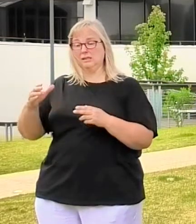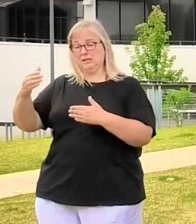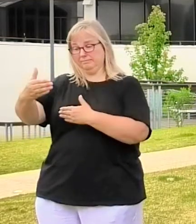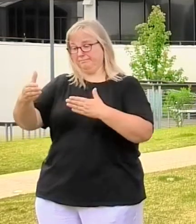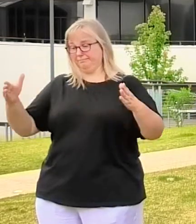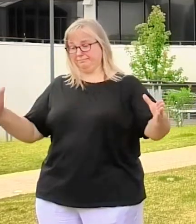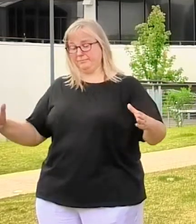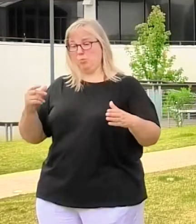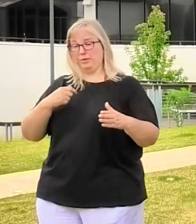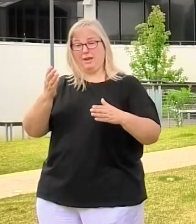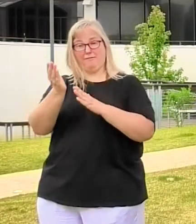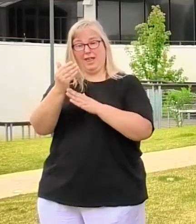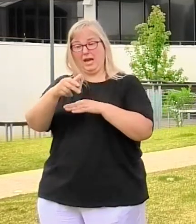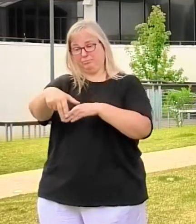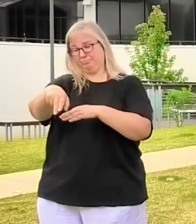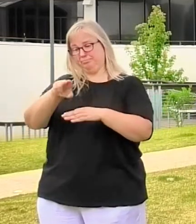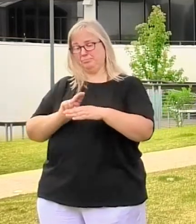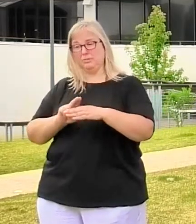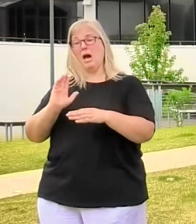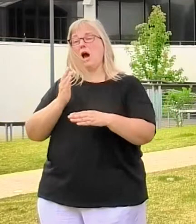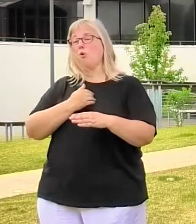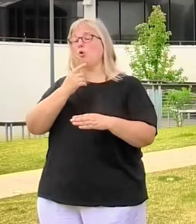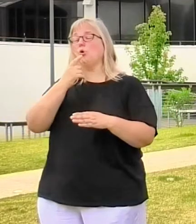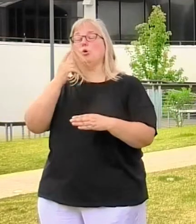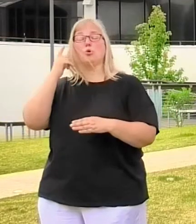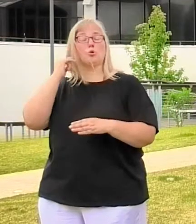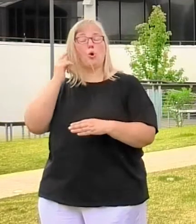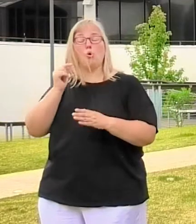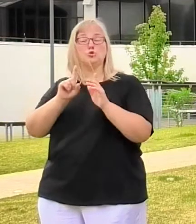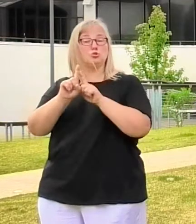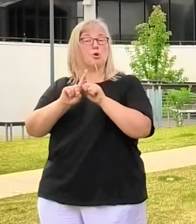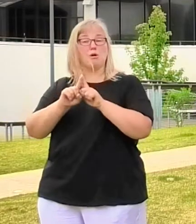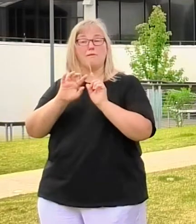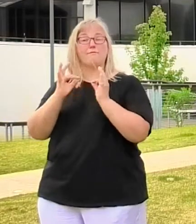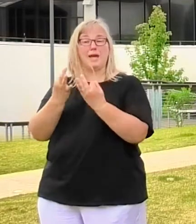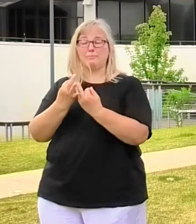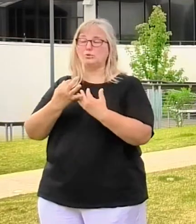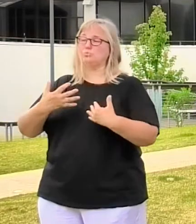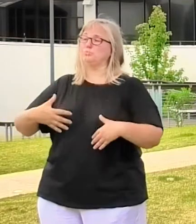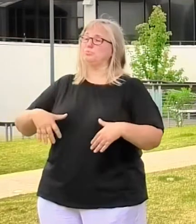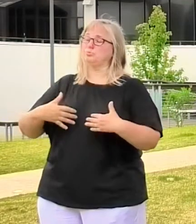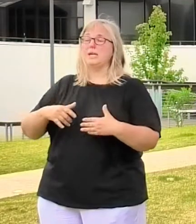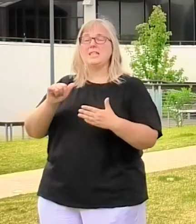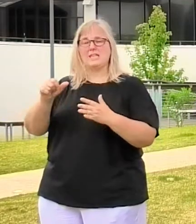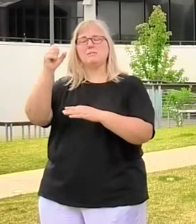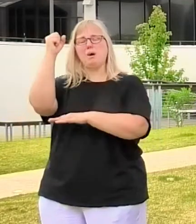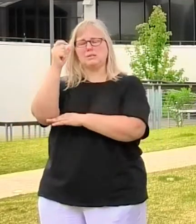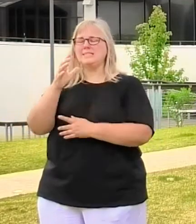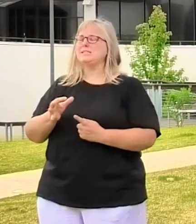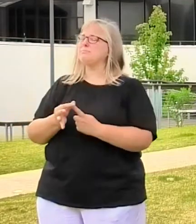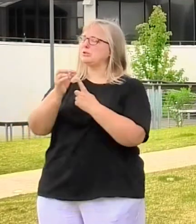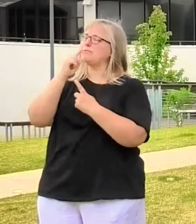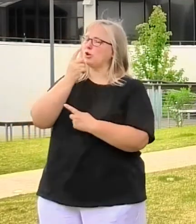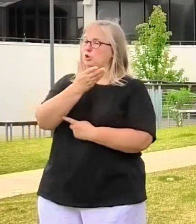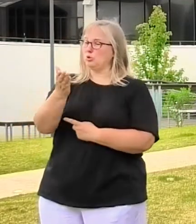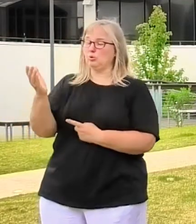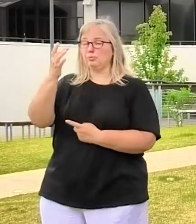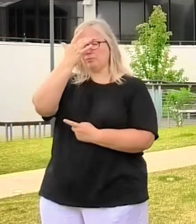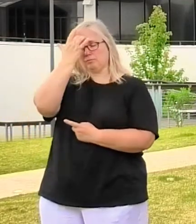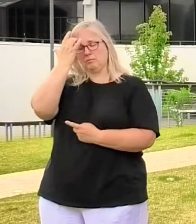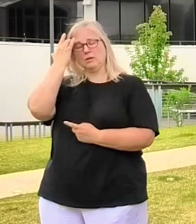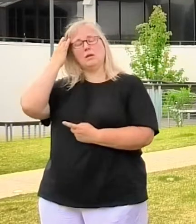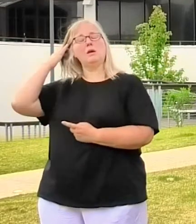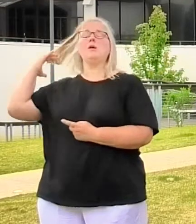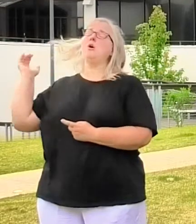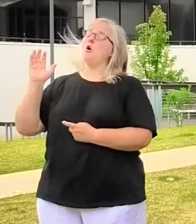our Gold Star families, this monument is especially for you. Your families have sacrificed more